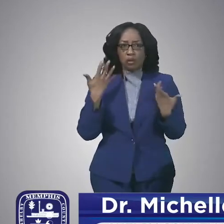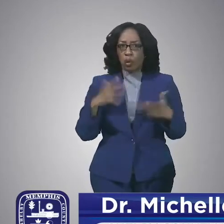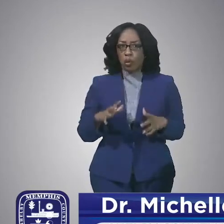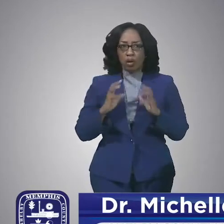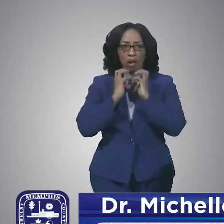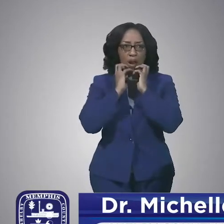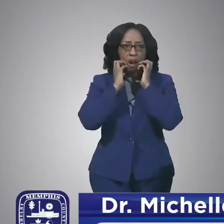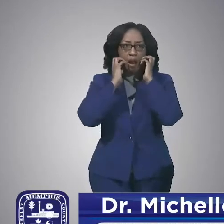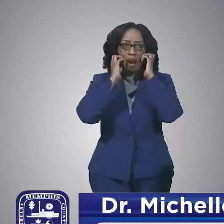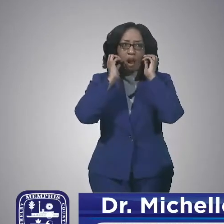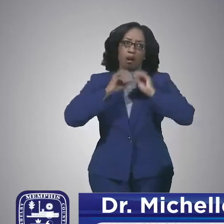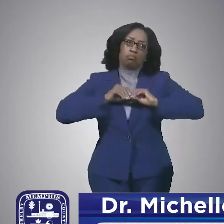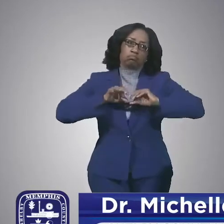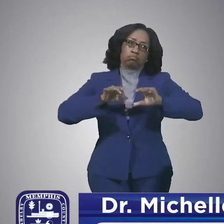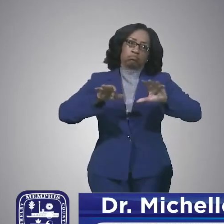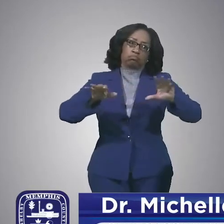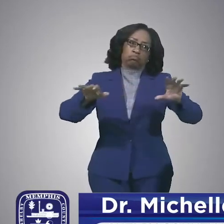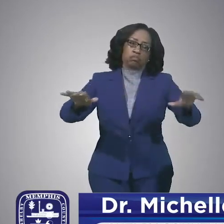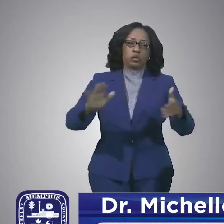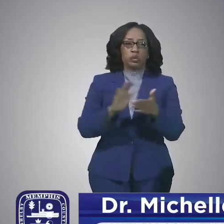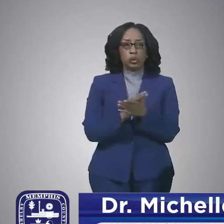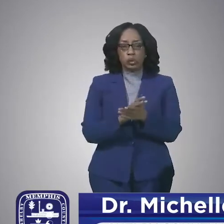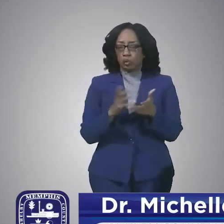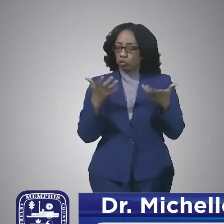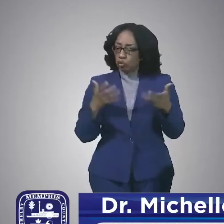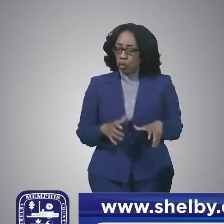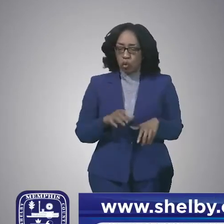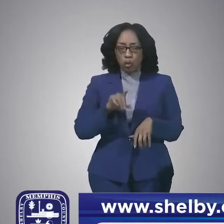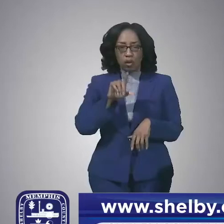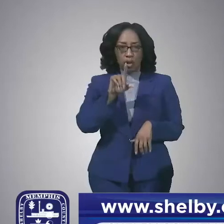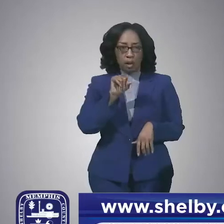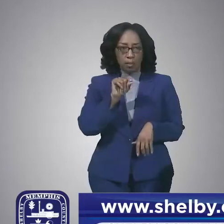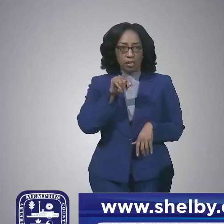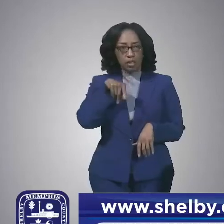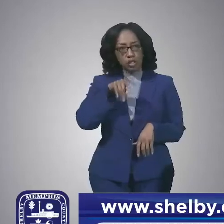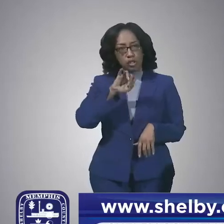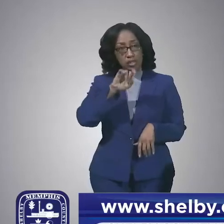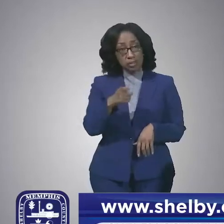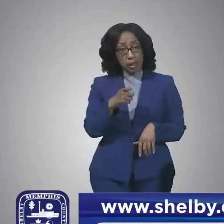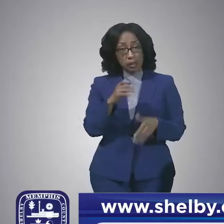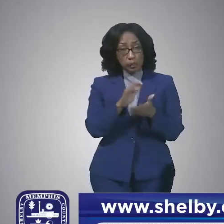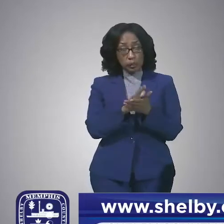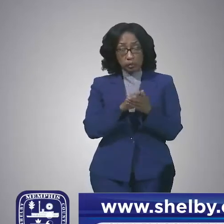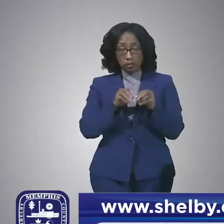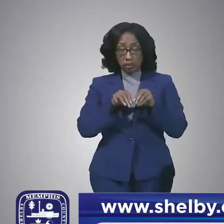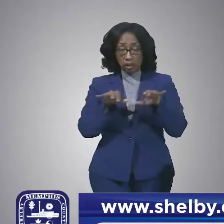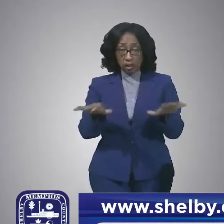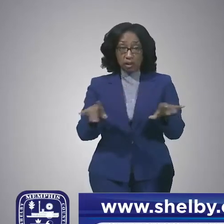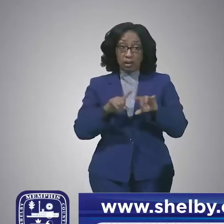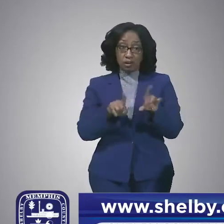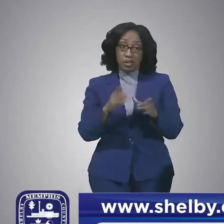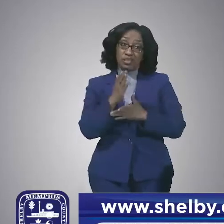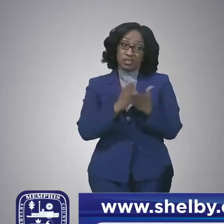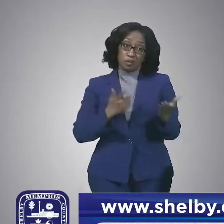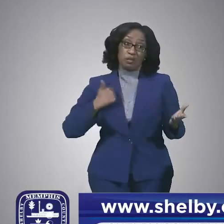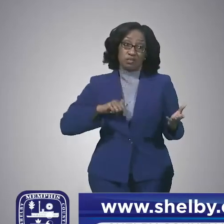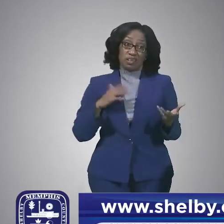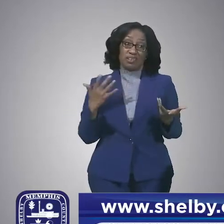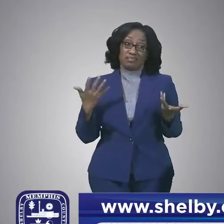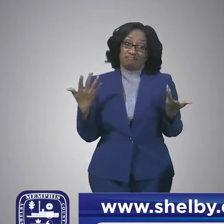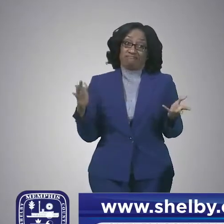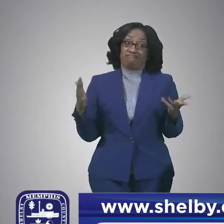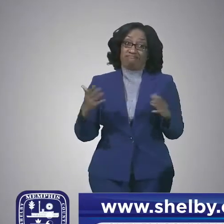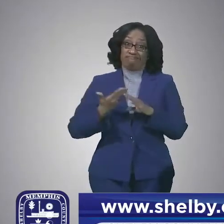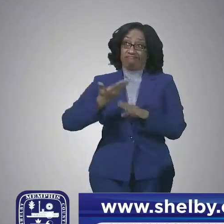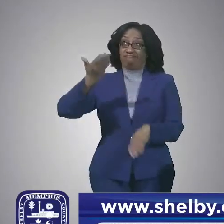measles outbreak in their school. Nobody wants a chickenpox outbreak in their school, even though a lot of us of a certain age had actual chickenpox.